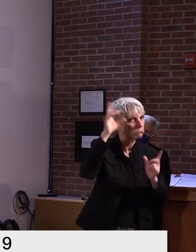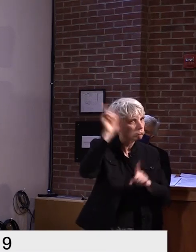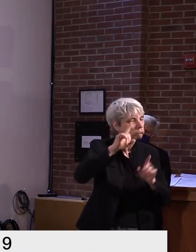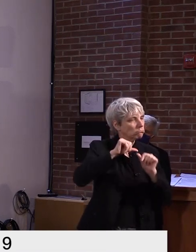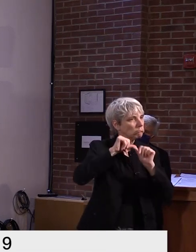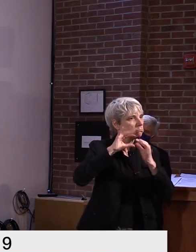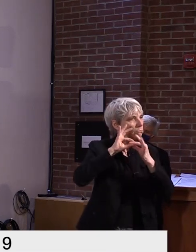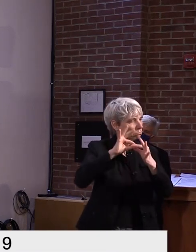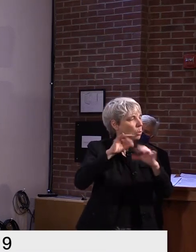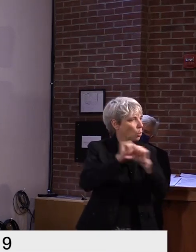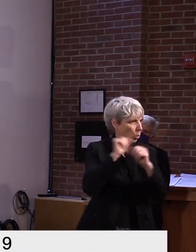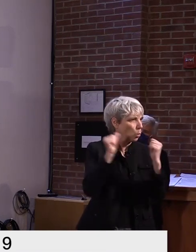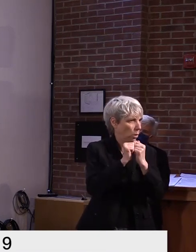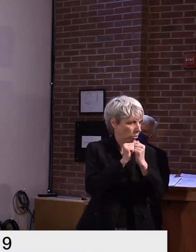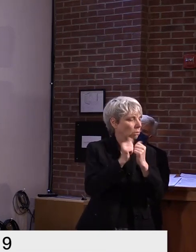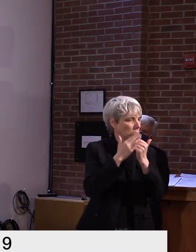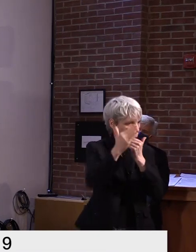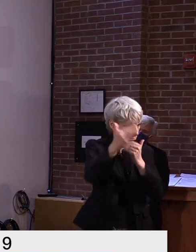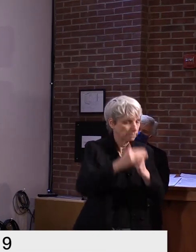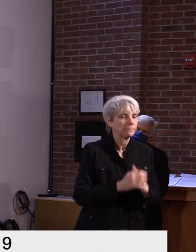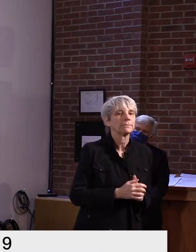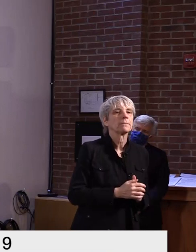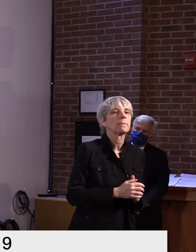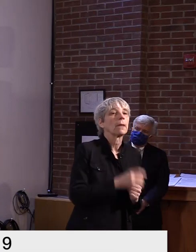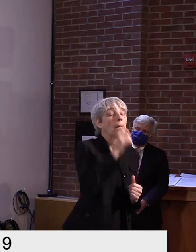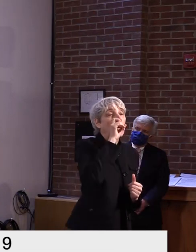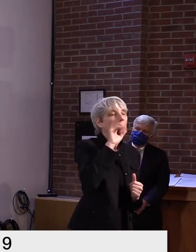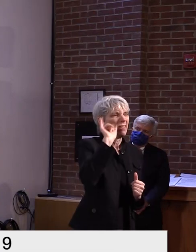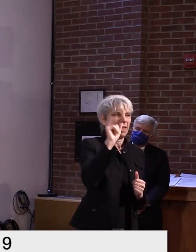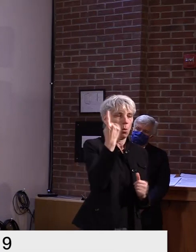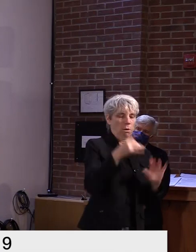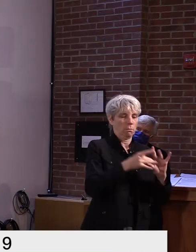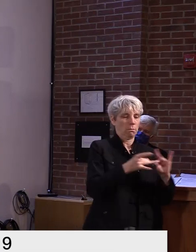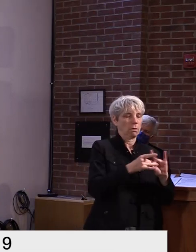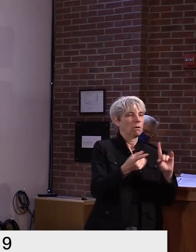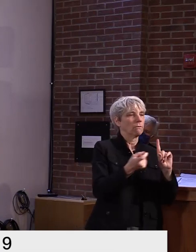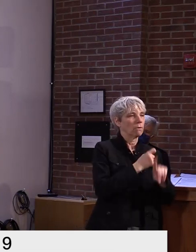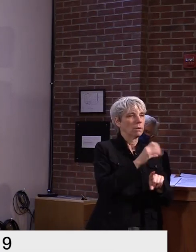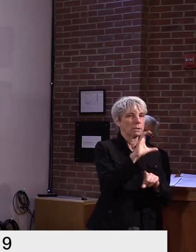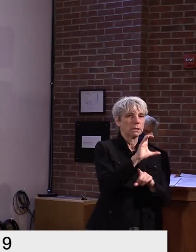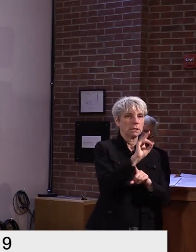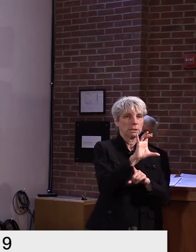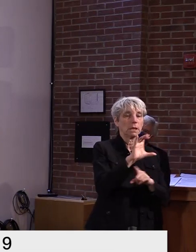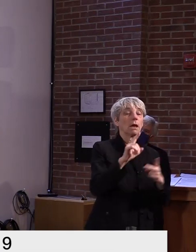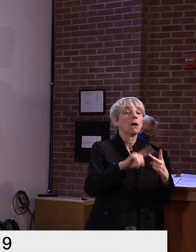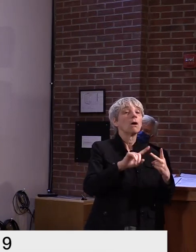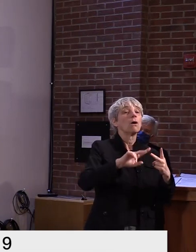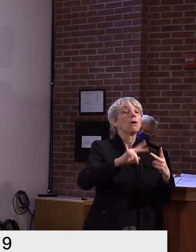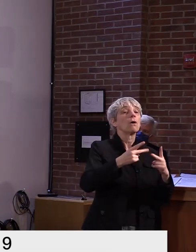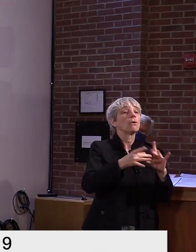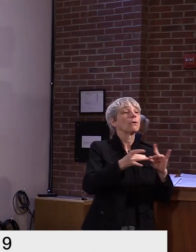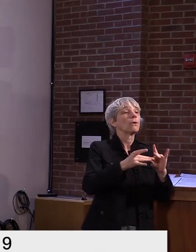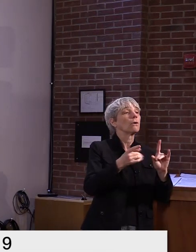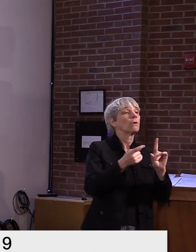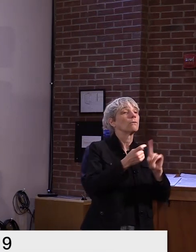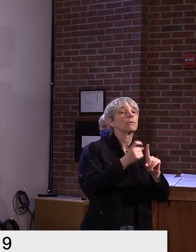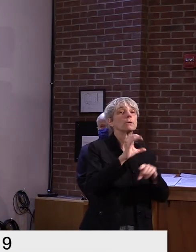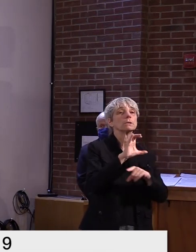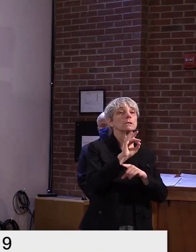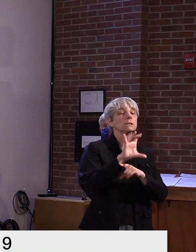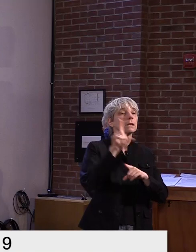The second newsworthy item from the CDC had to do with recommendations regarding travel and